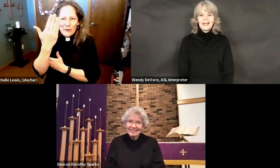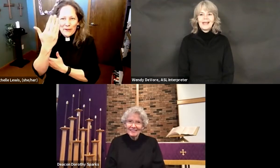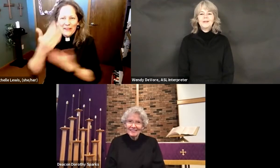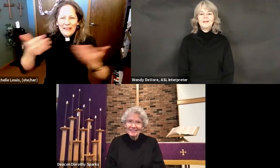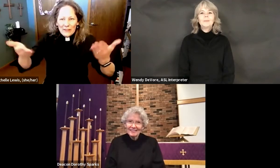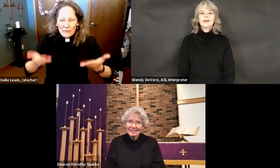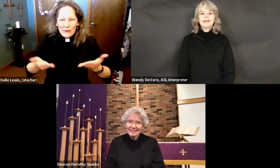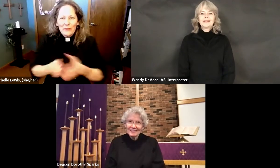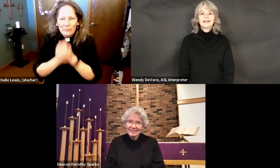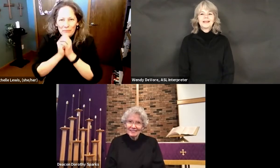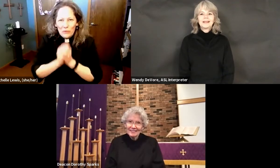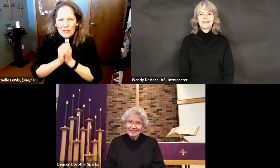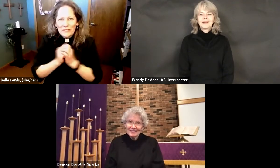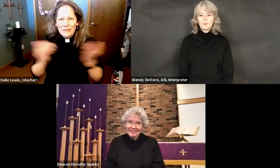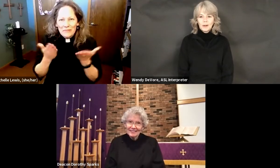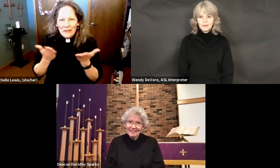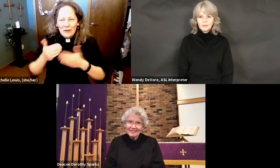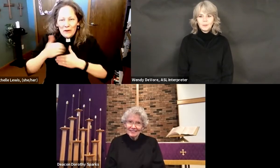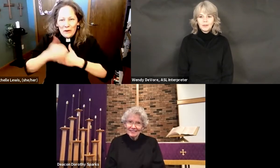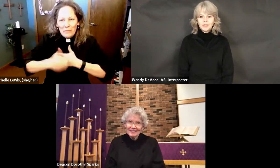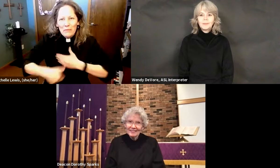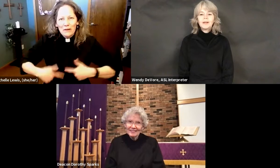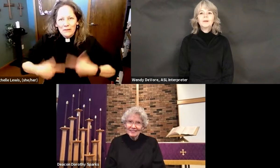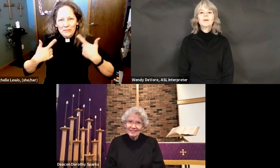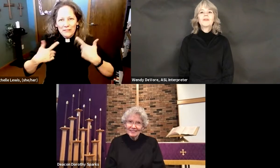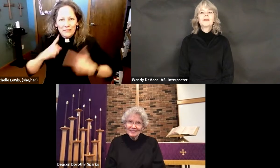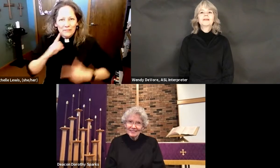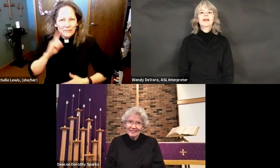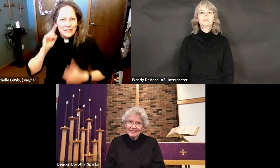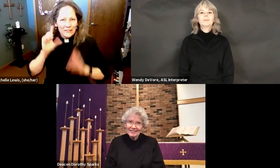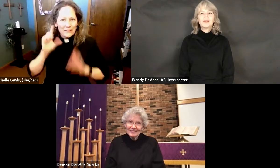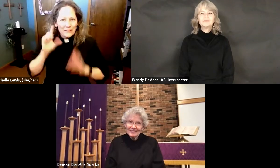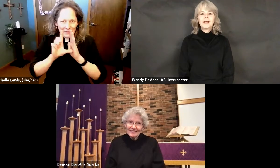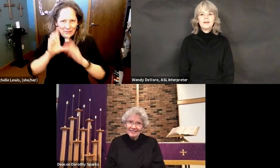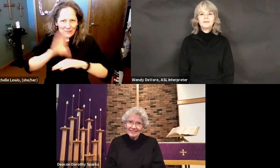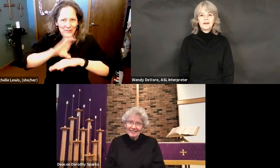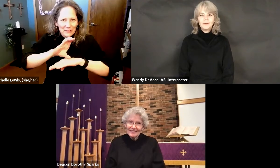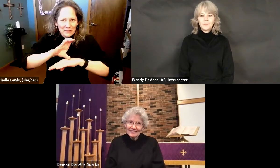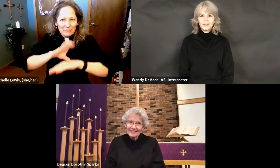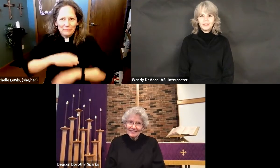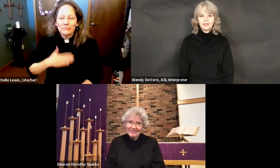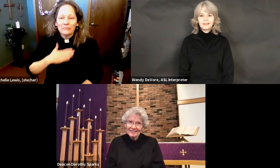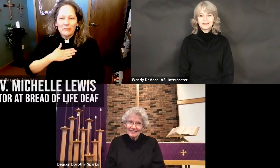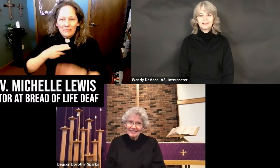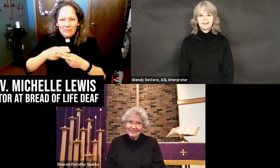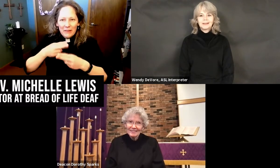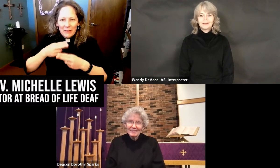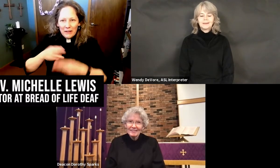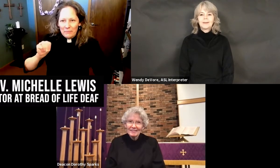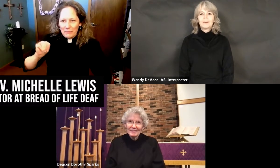Hello and good morning. Welcome to worship here with us at Bread of Life Deaf Lutheran Church.